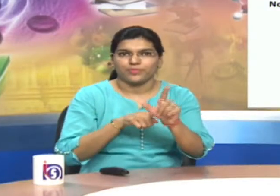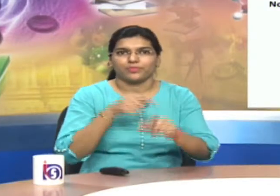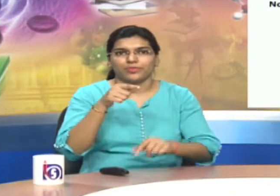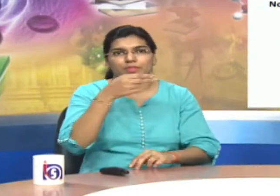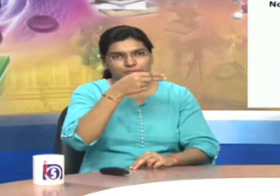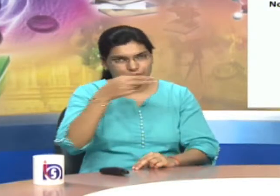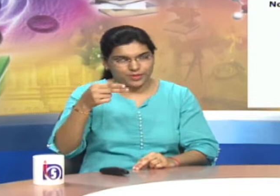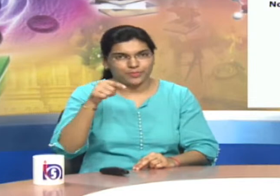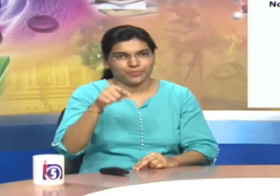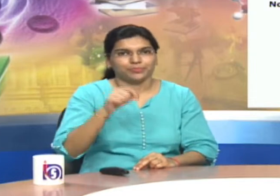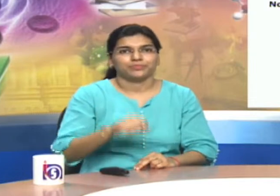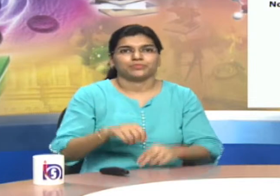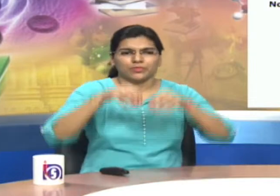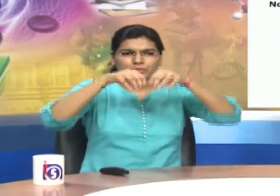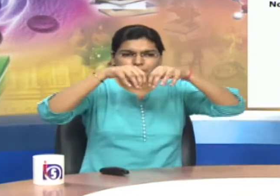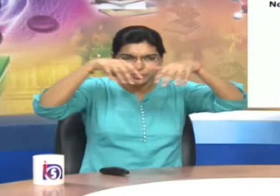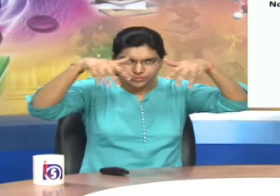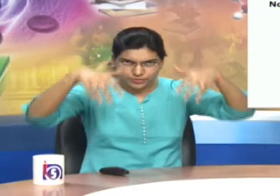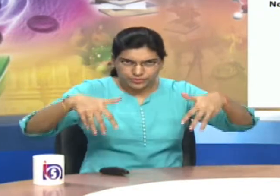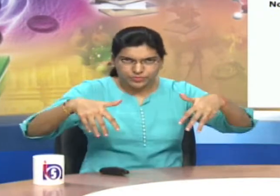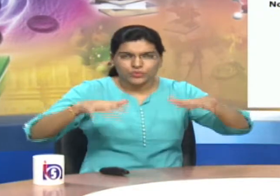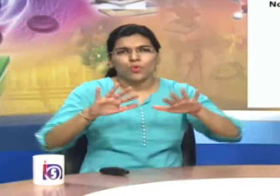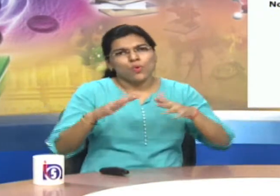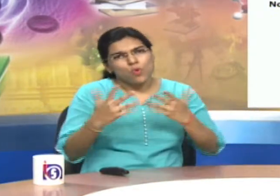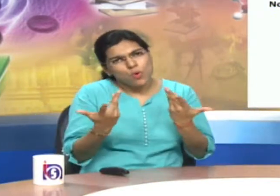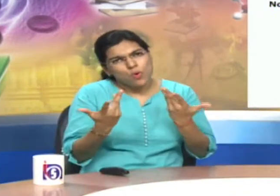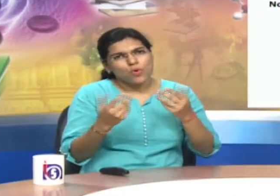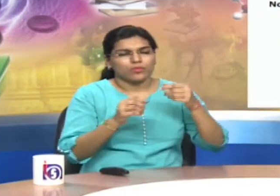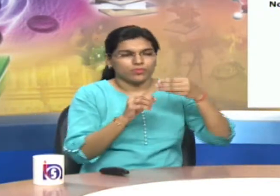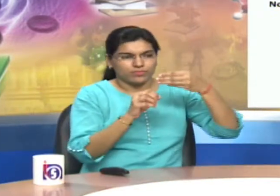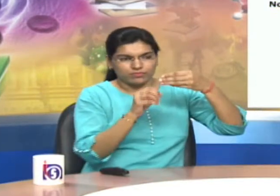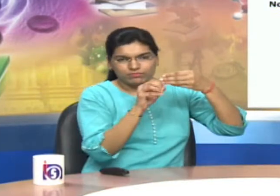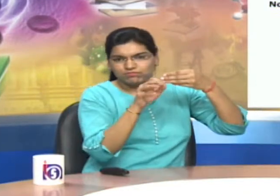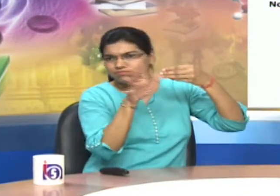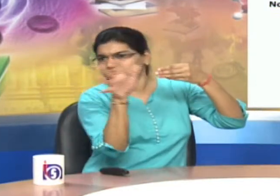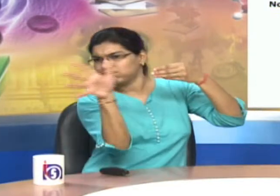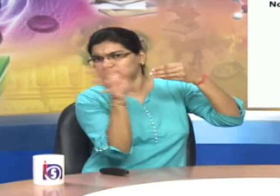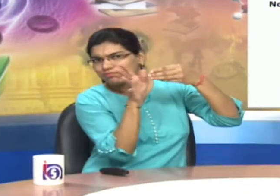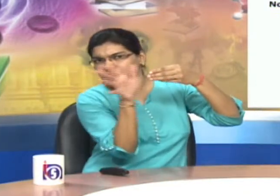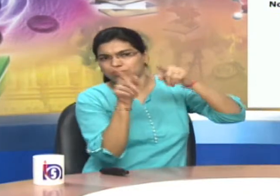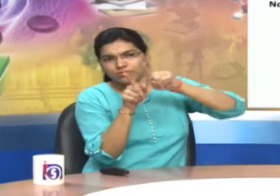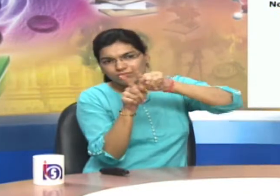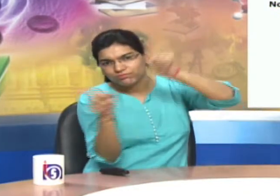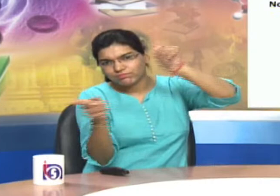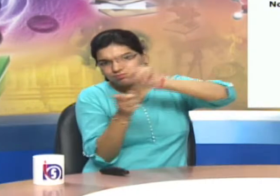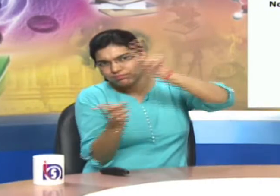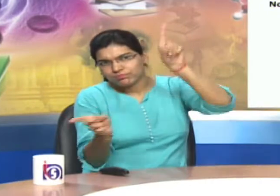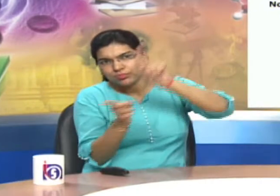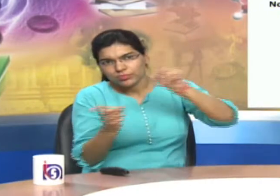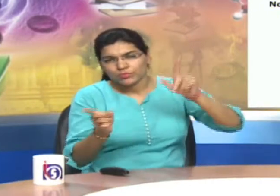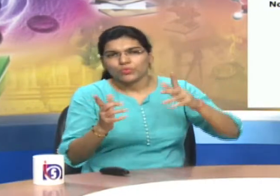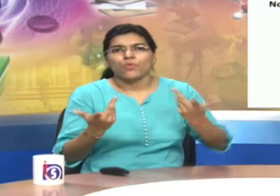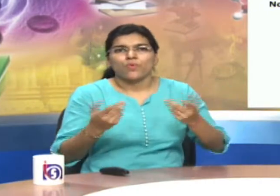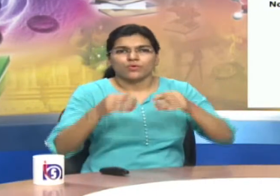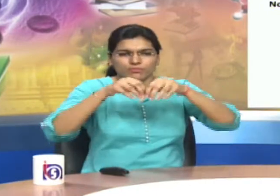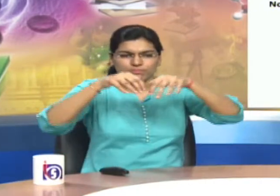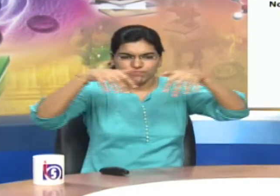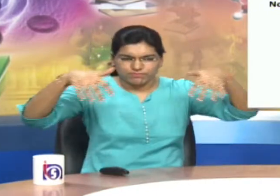show different generations in different levels. It can be shown either way,